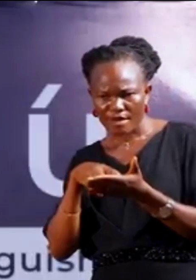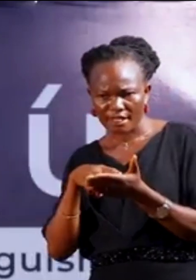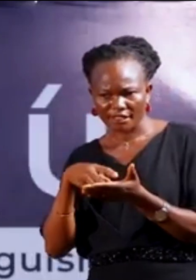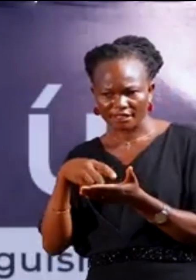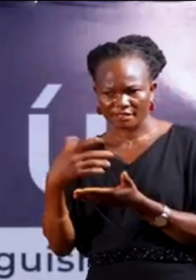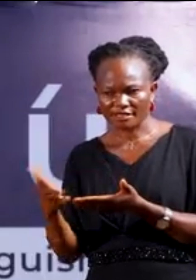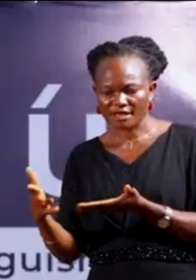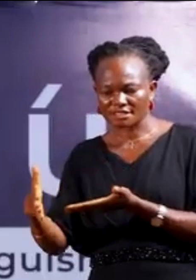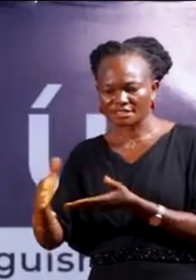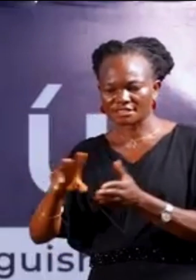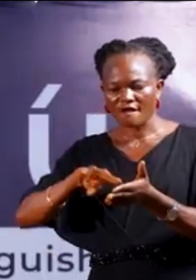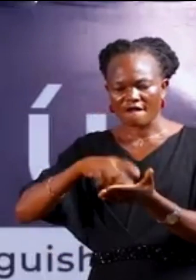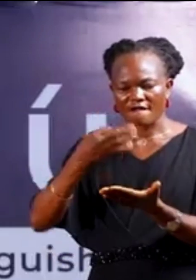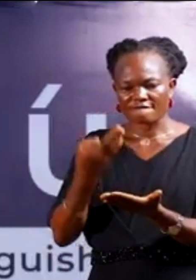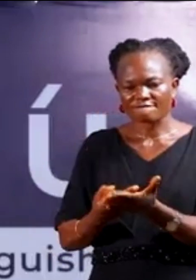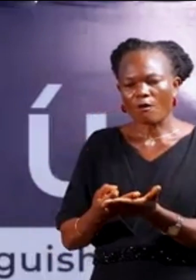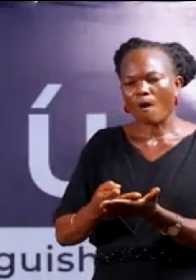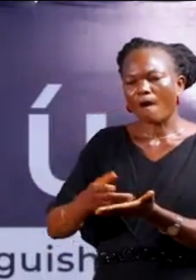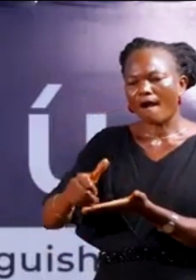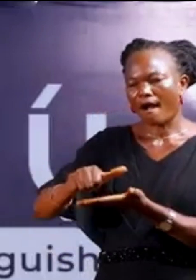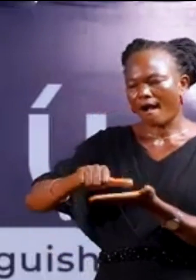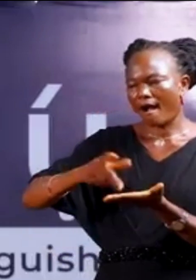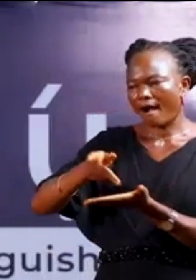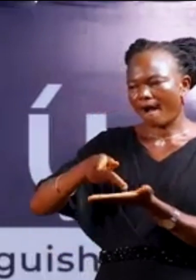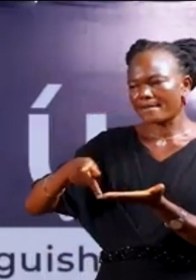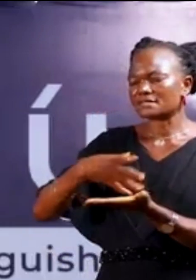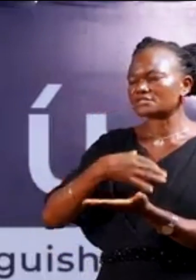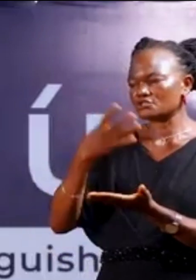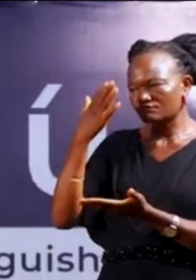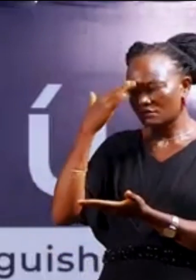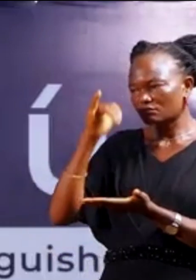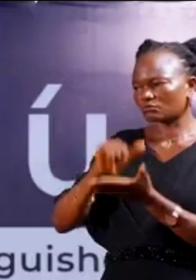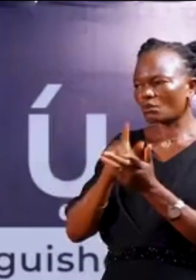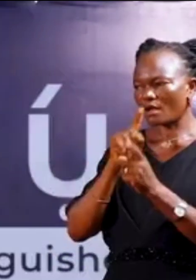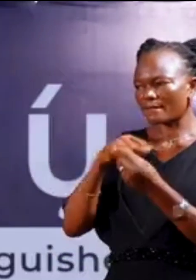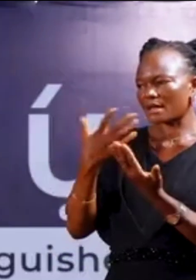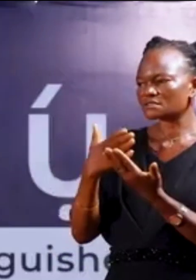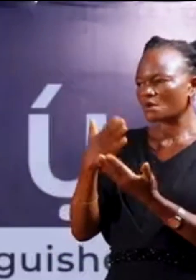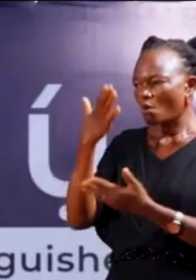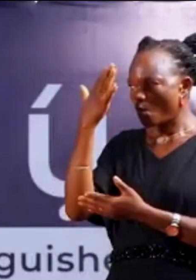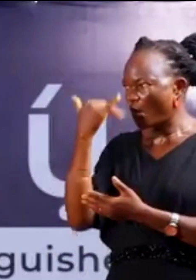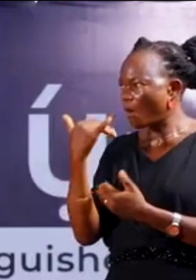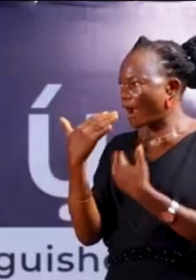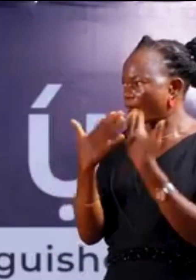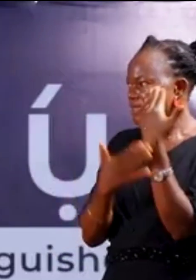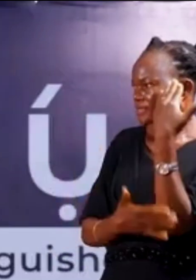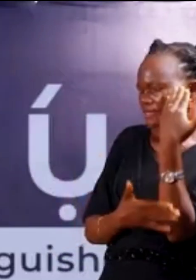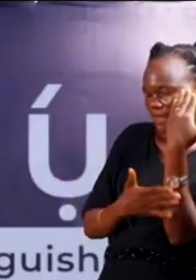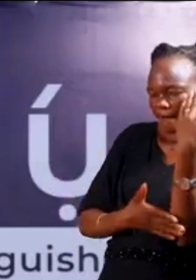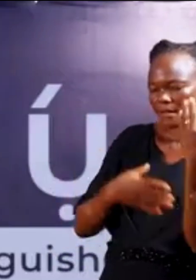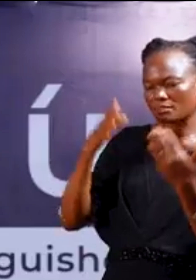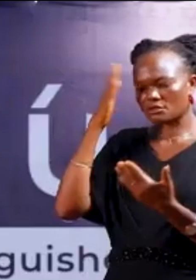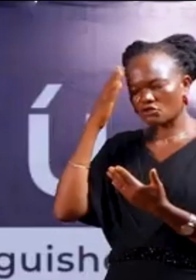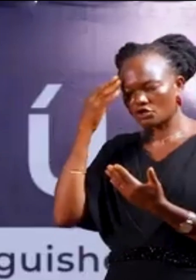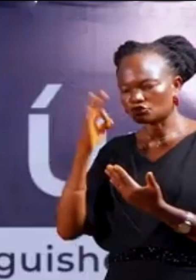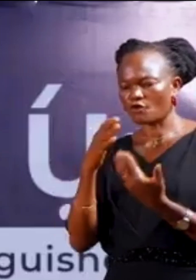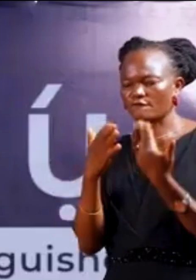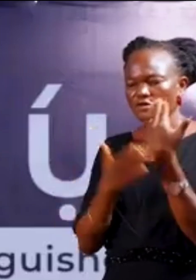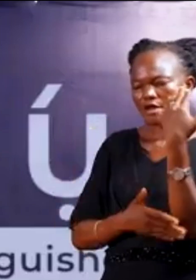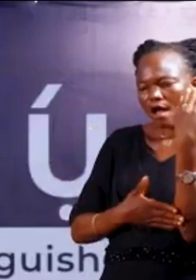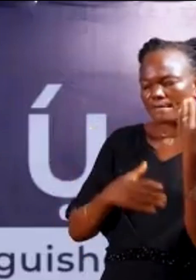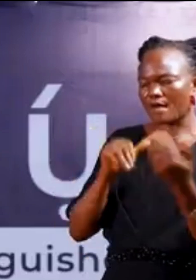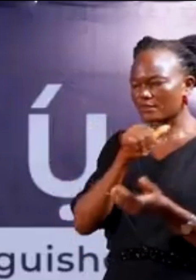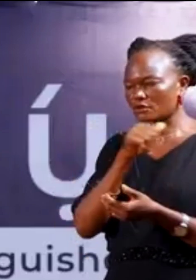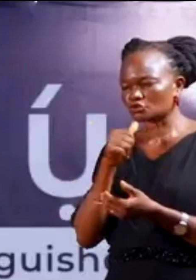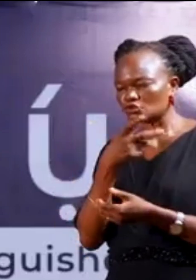evident. When we talked about the Bantu migration, we talked about why yam and the knowledge of yam and agriculture was central